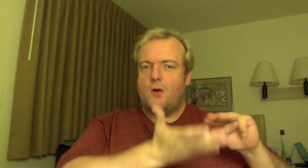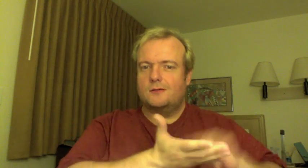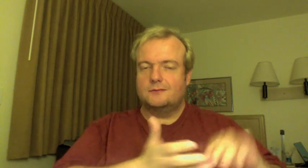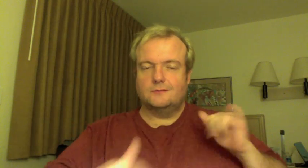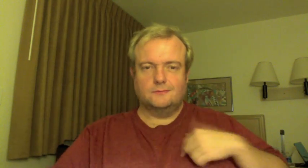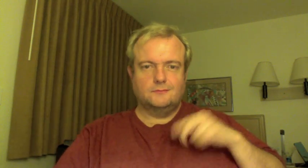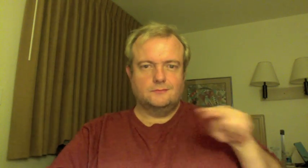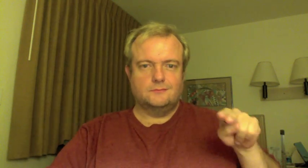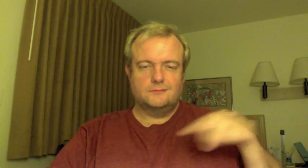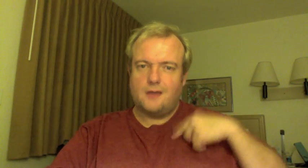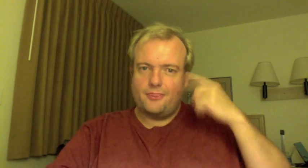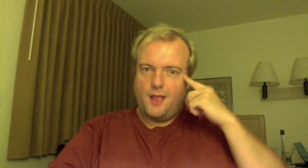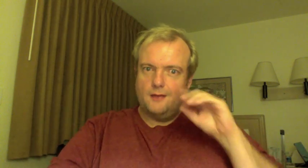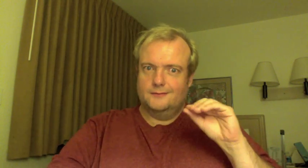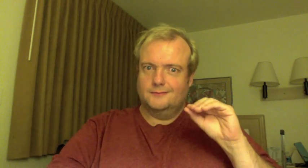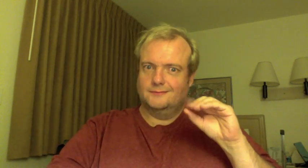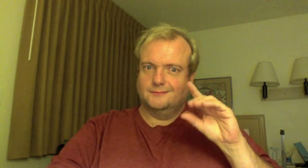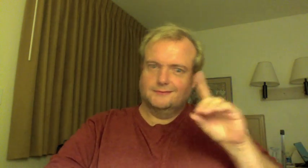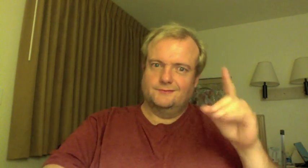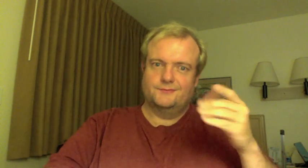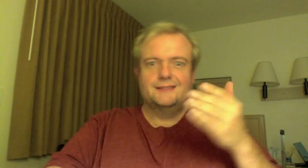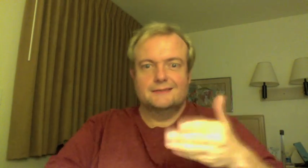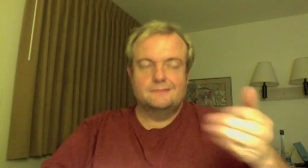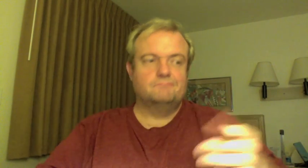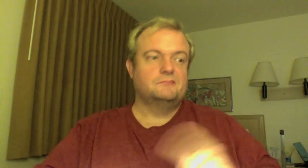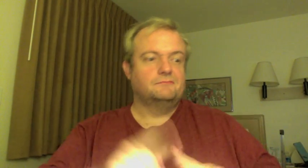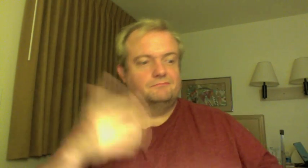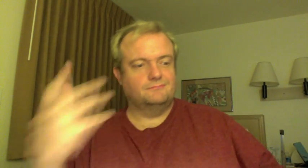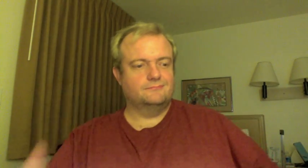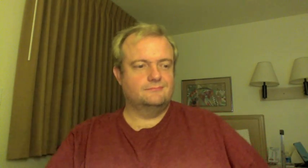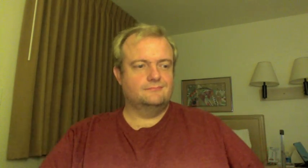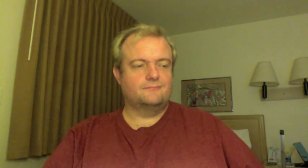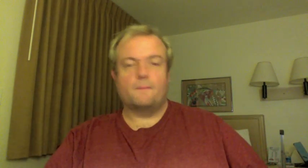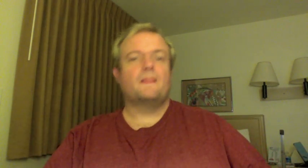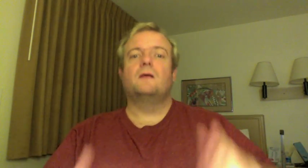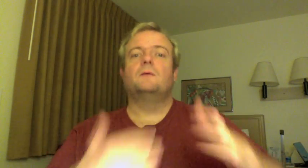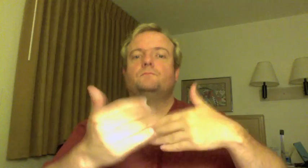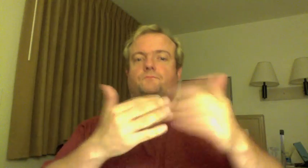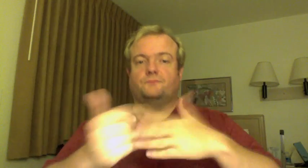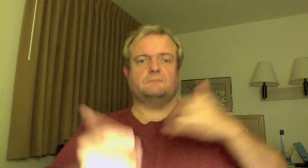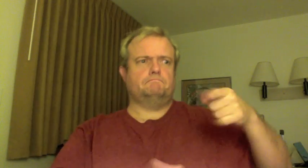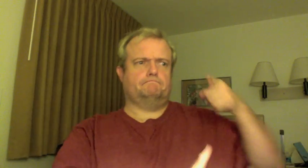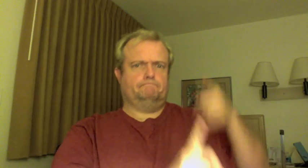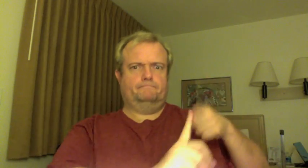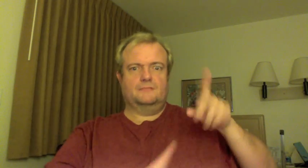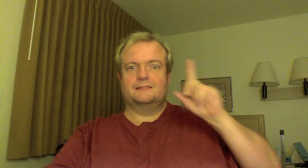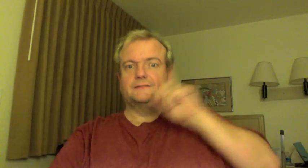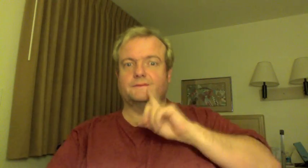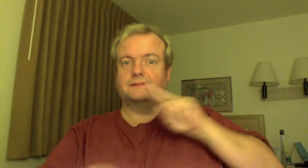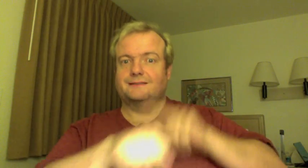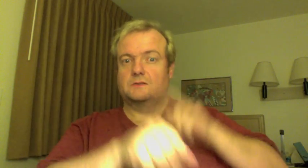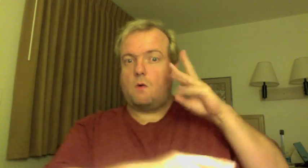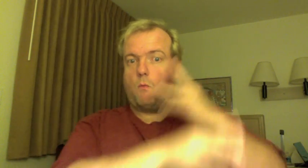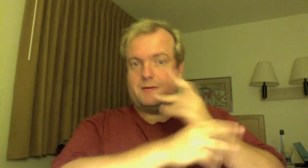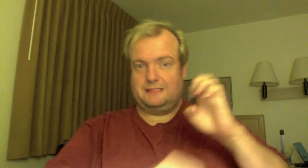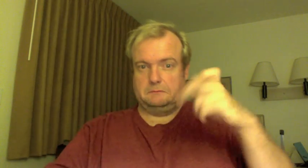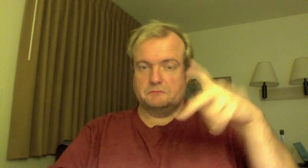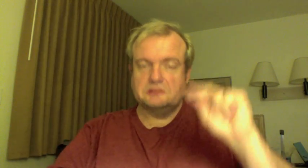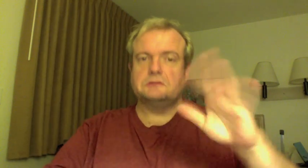is one unit, so to speak. There is something of that we call the natural stadium. It gives you a much more